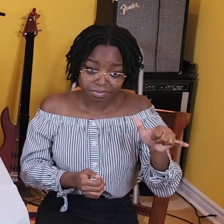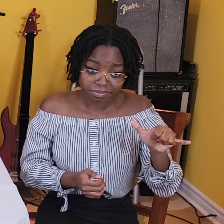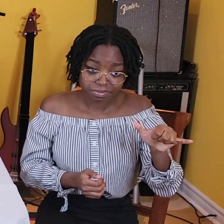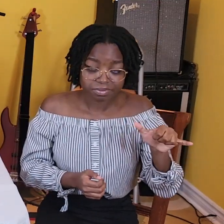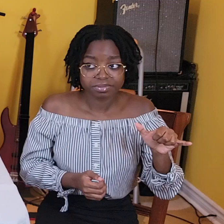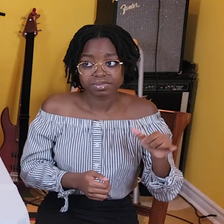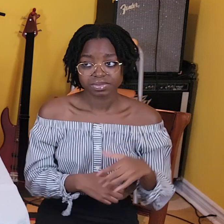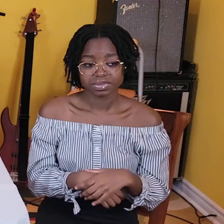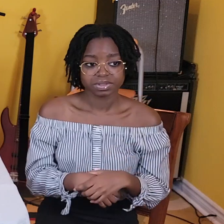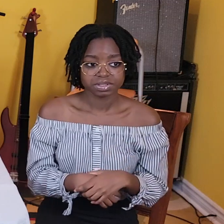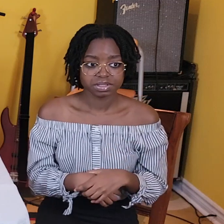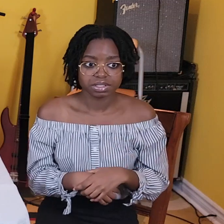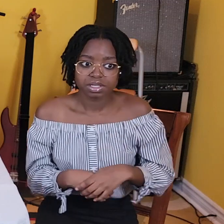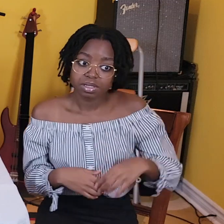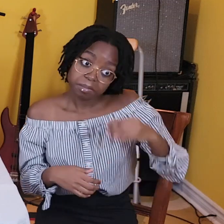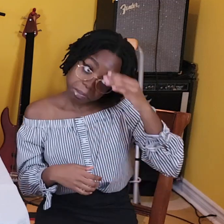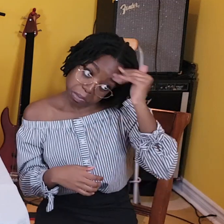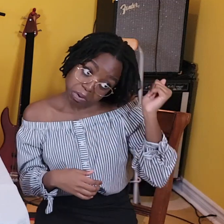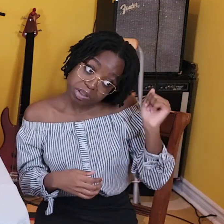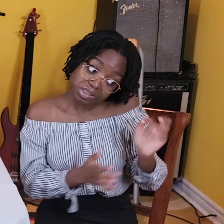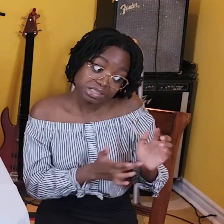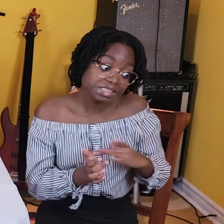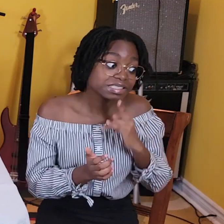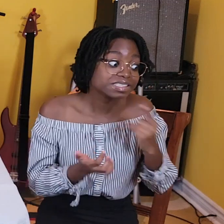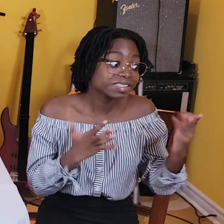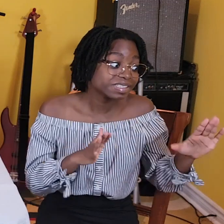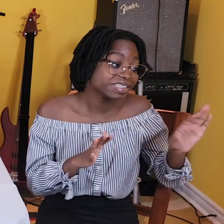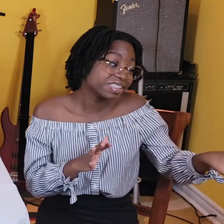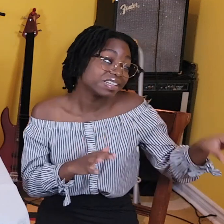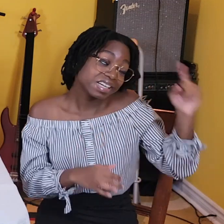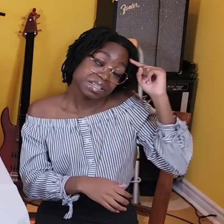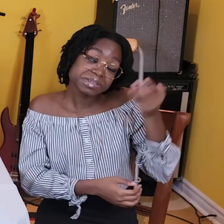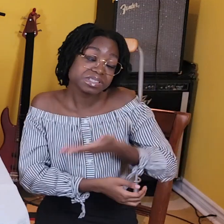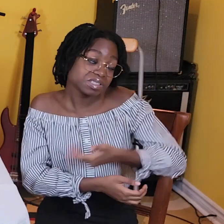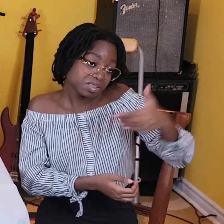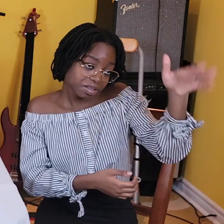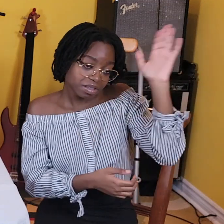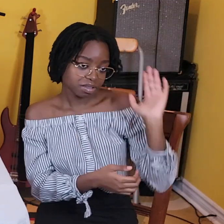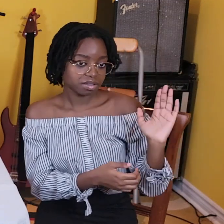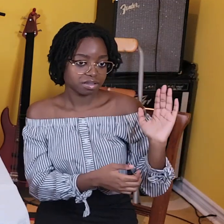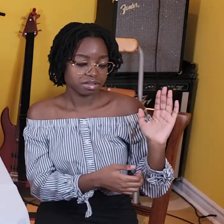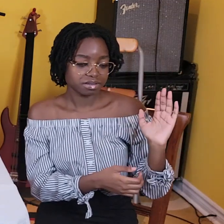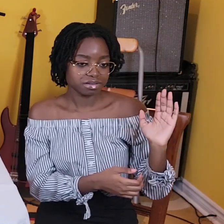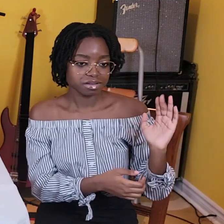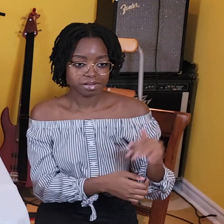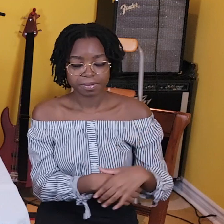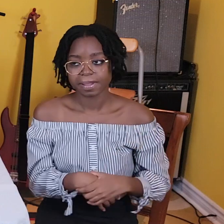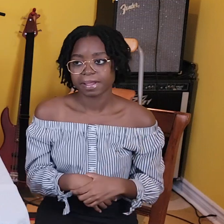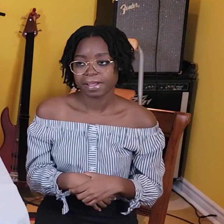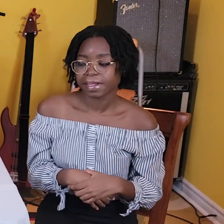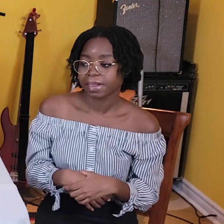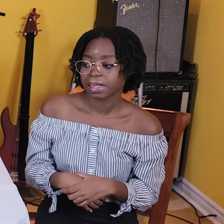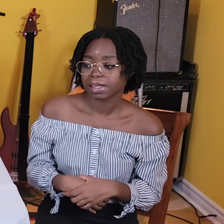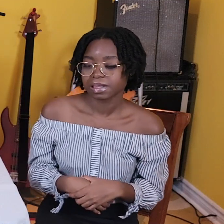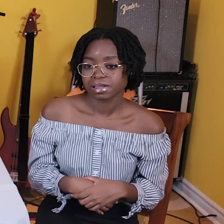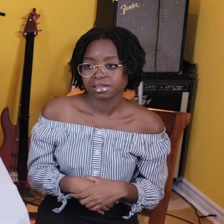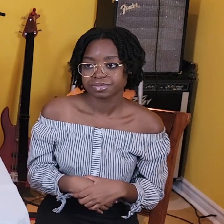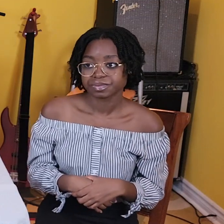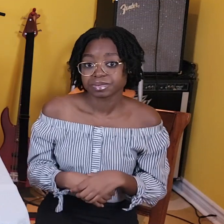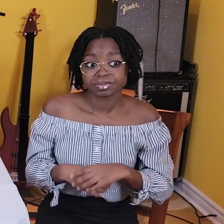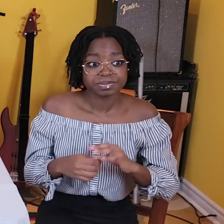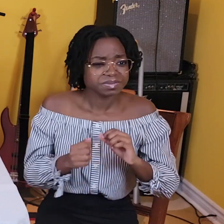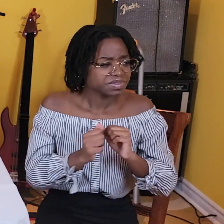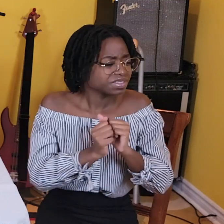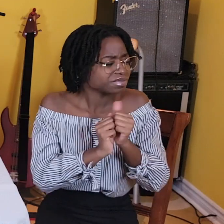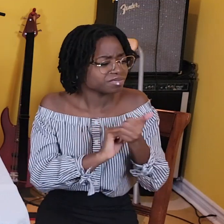they accused him of. And how can you accuse a person of being who he is